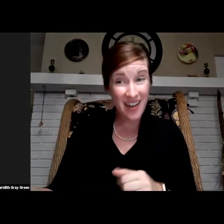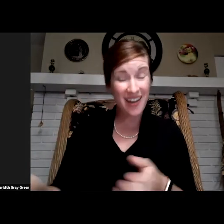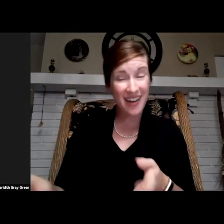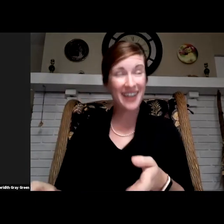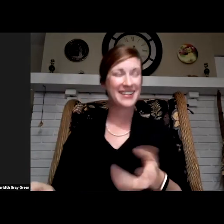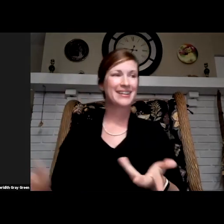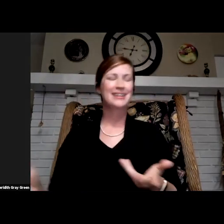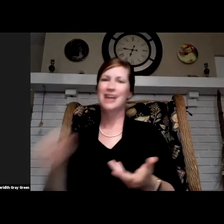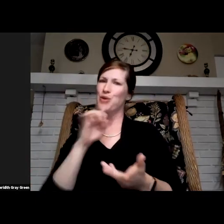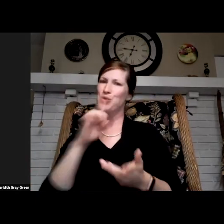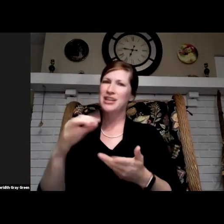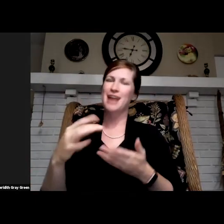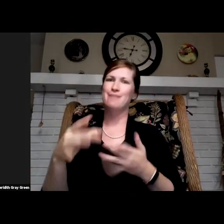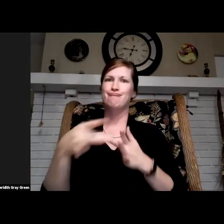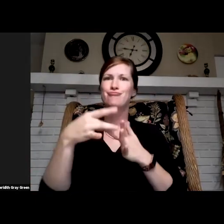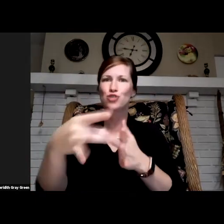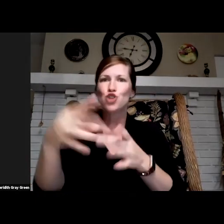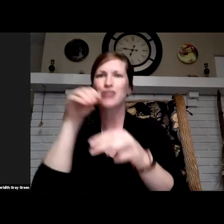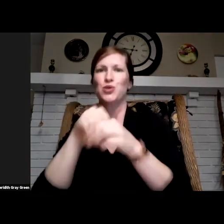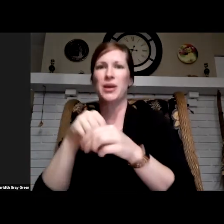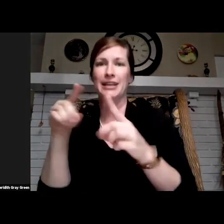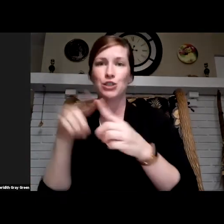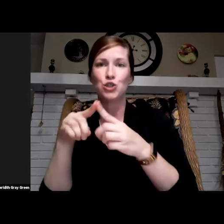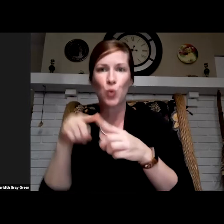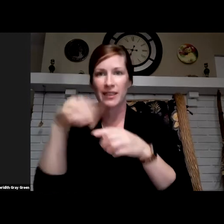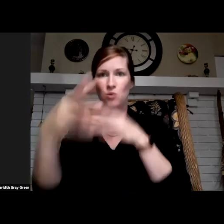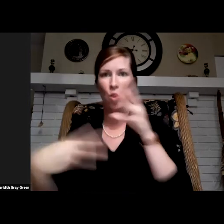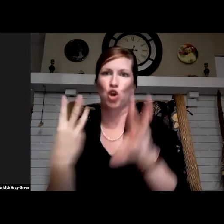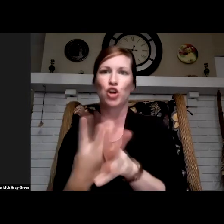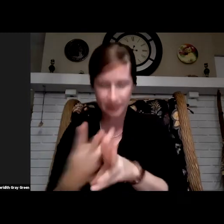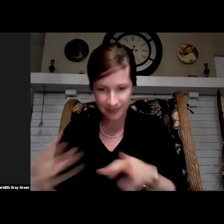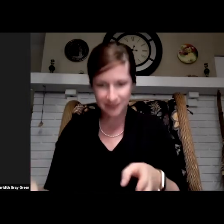when it's interesting, you can look like see through the window,